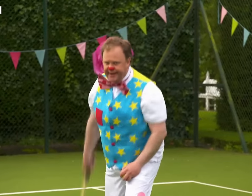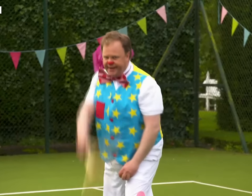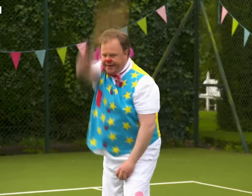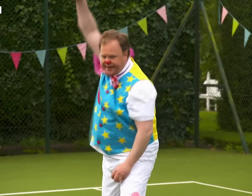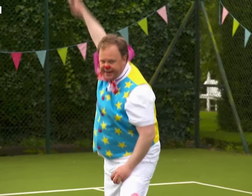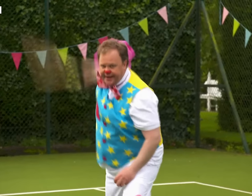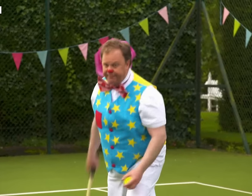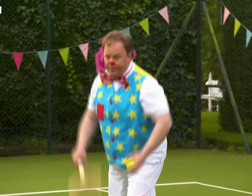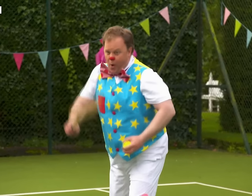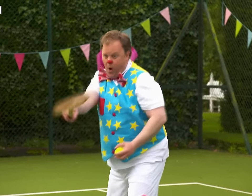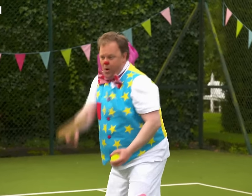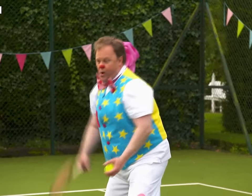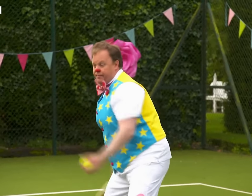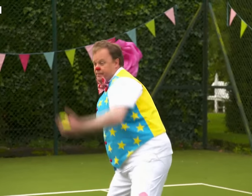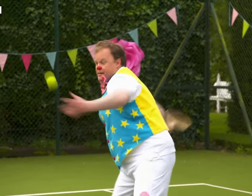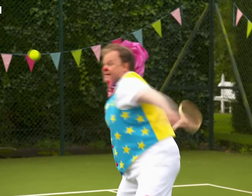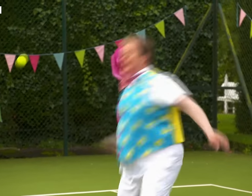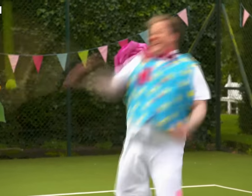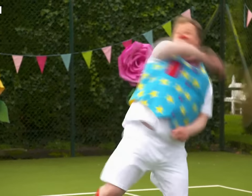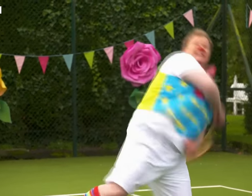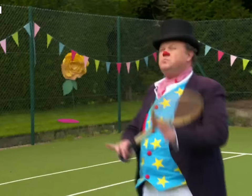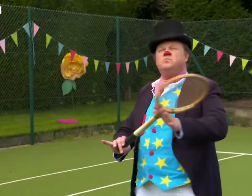next point wins the trophy.